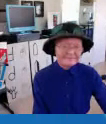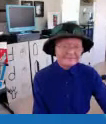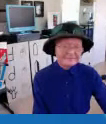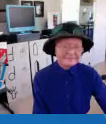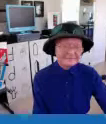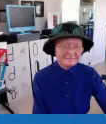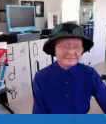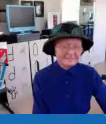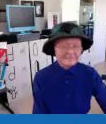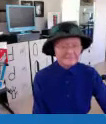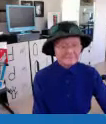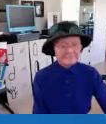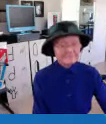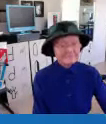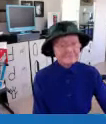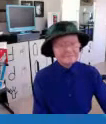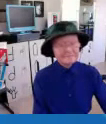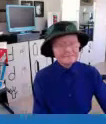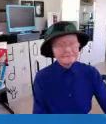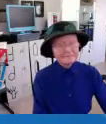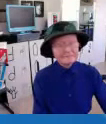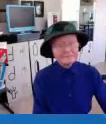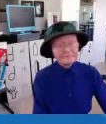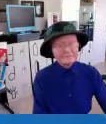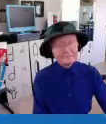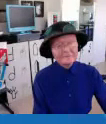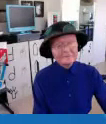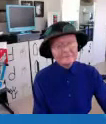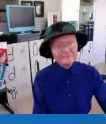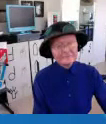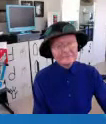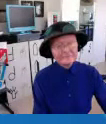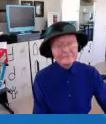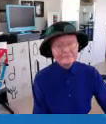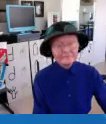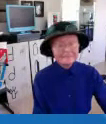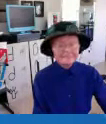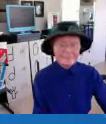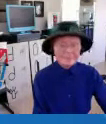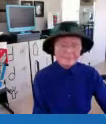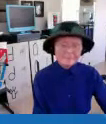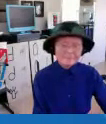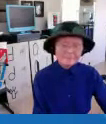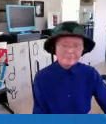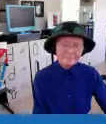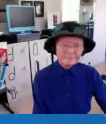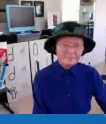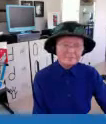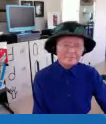which means basically chin area. And both hands are going to be